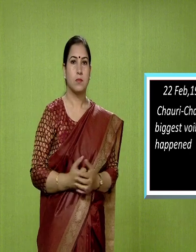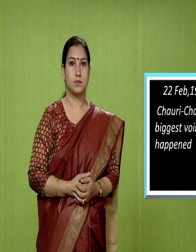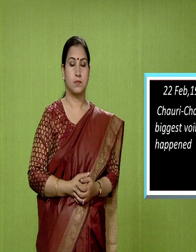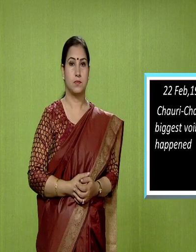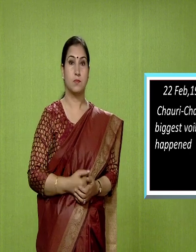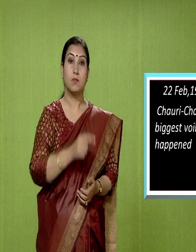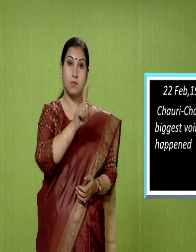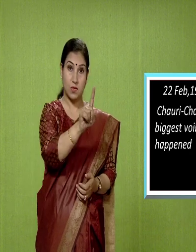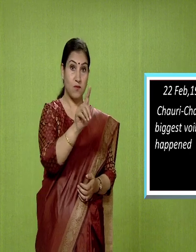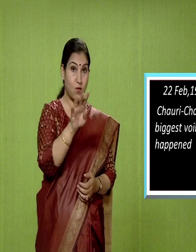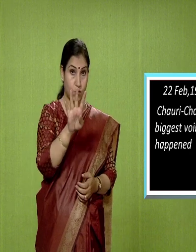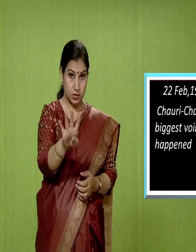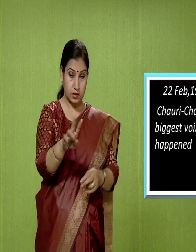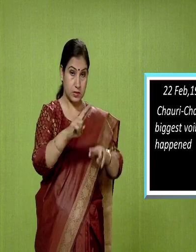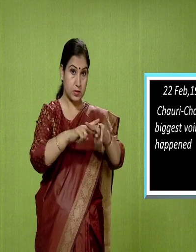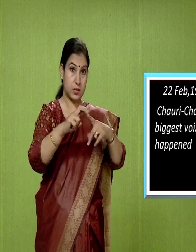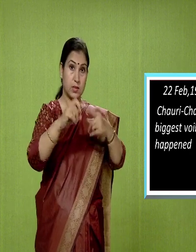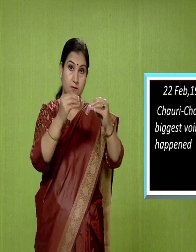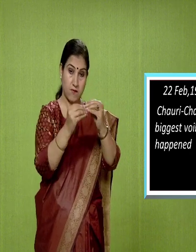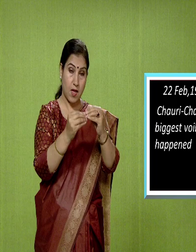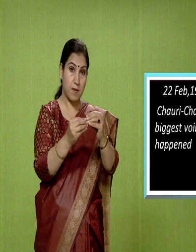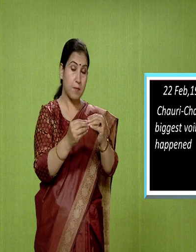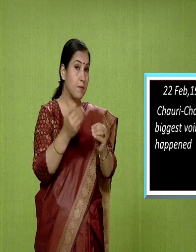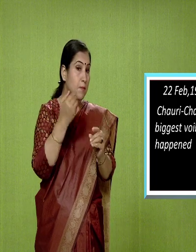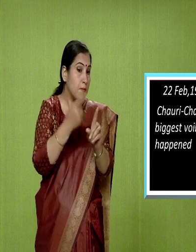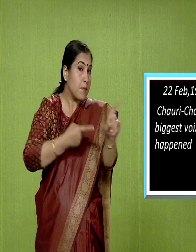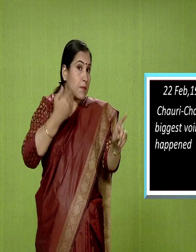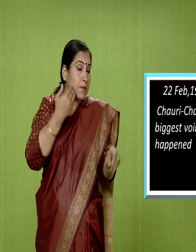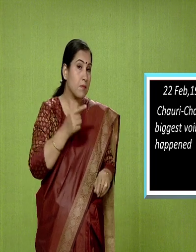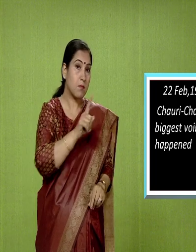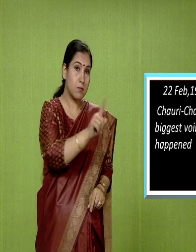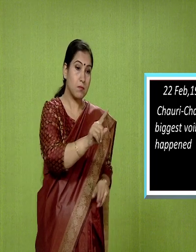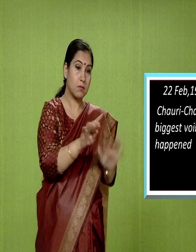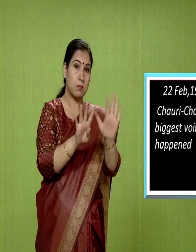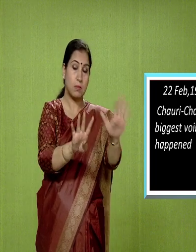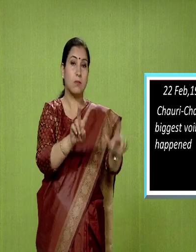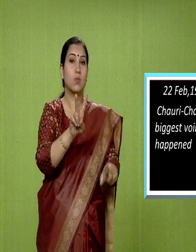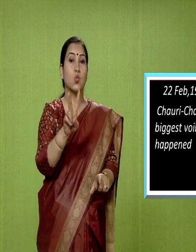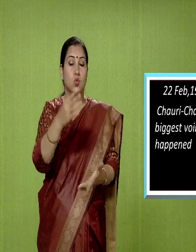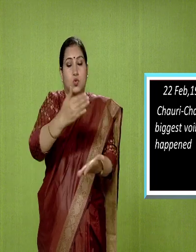on the date on 14th February in the year 1922.